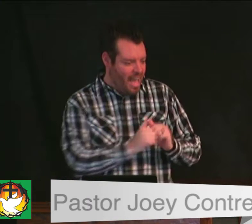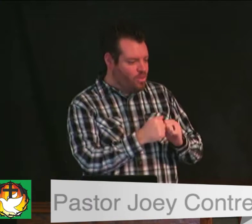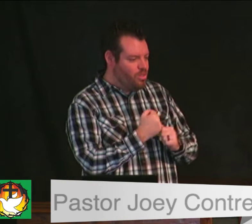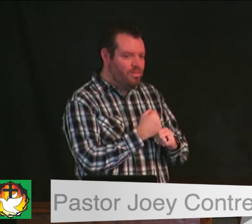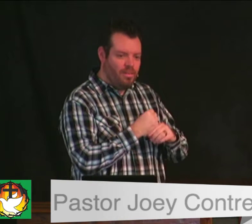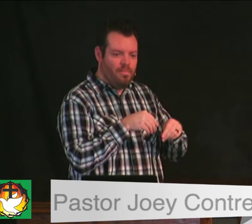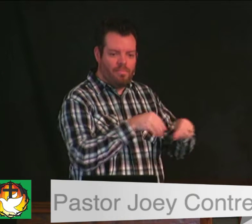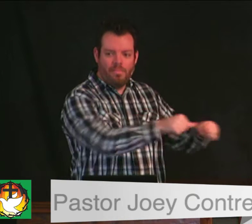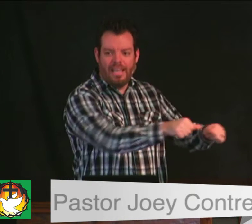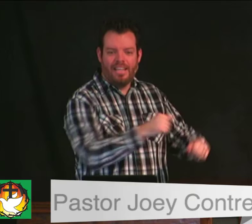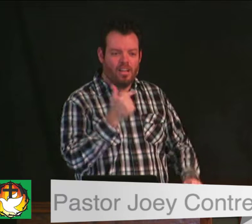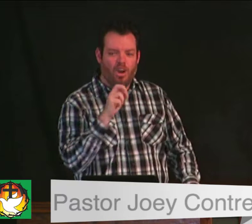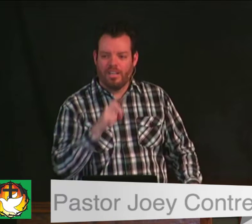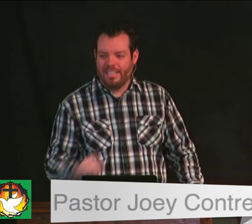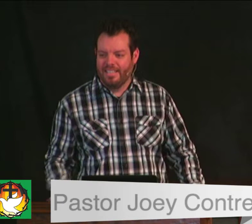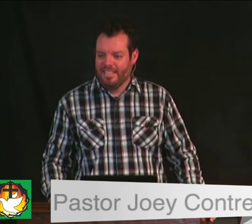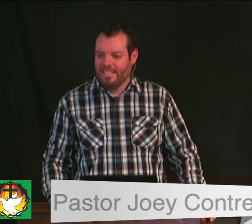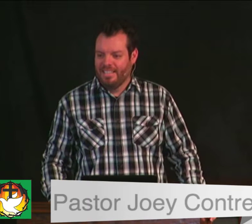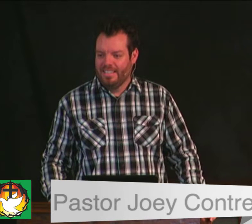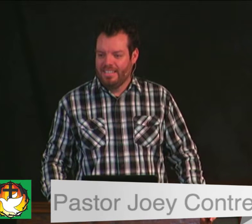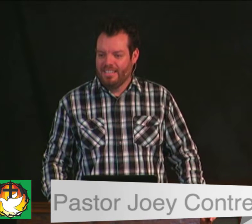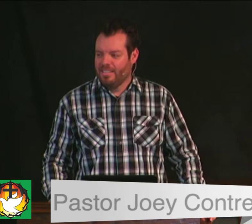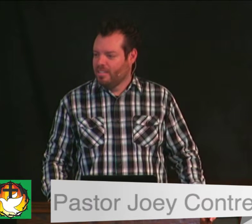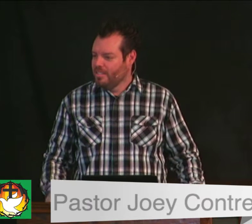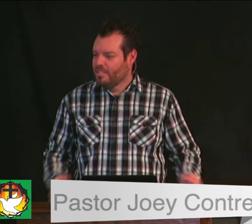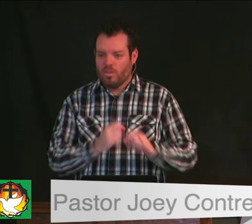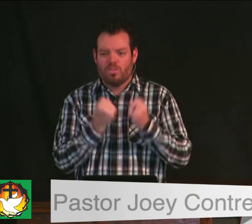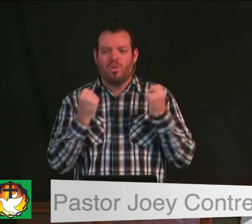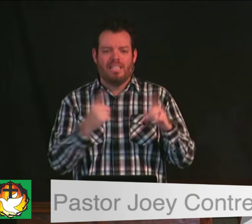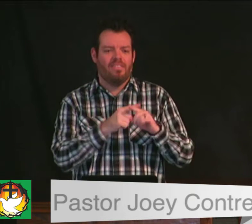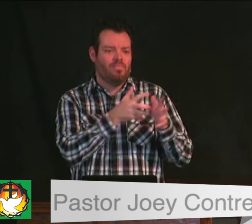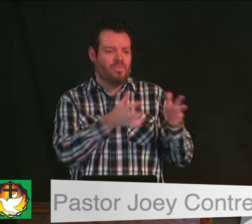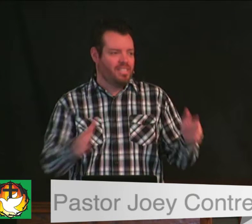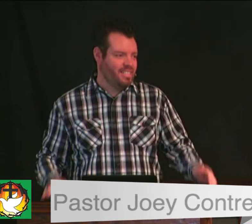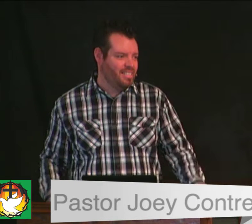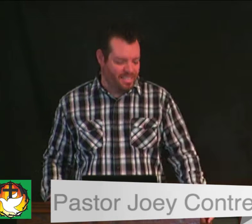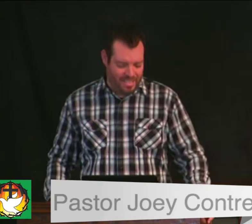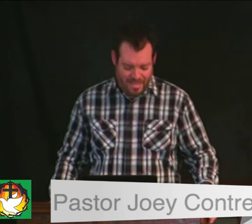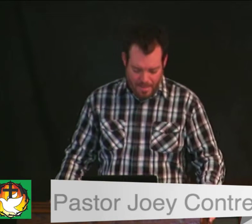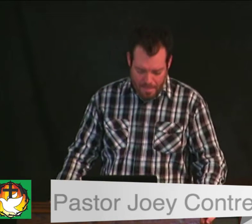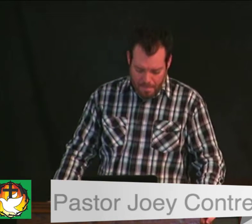to Plant a Garden. There's so many different books.